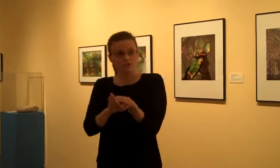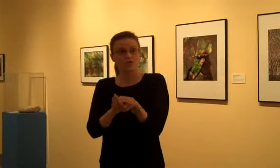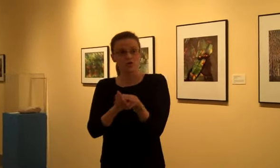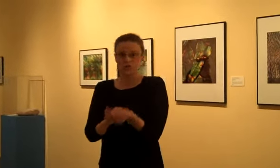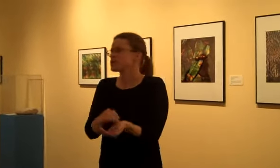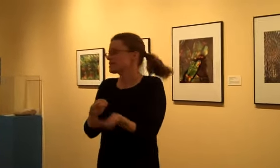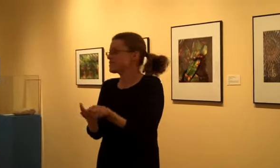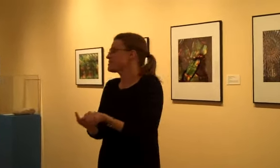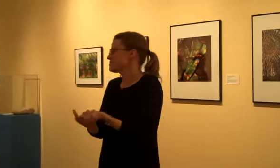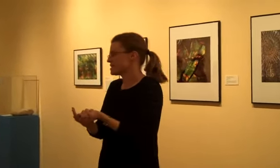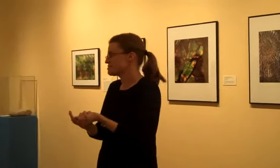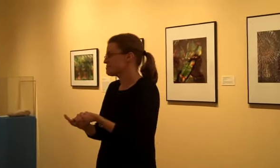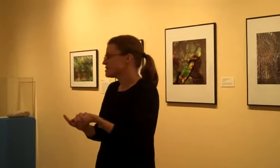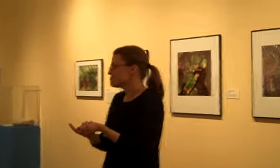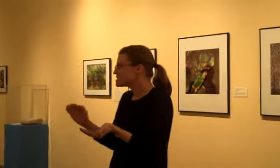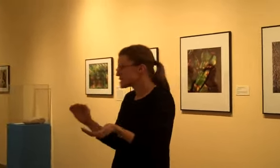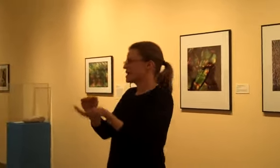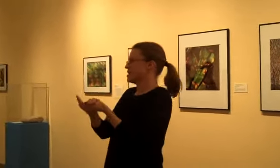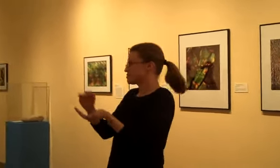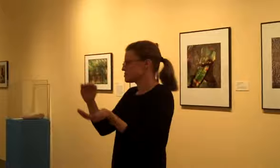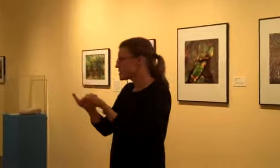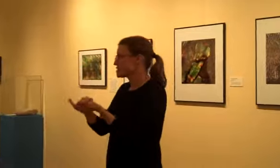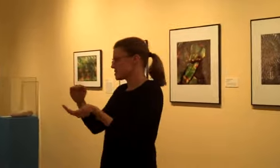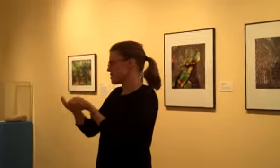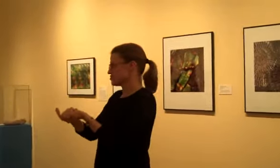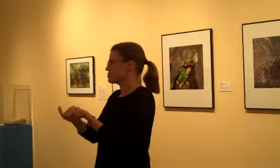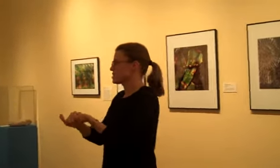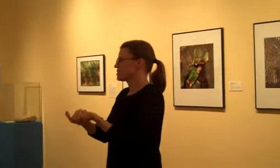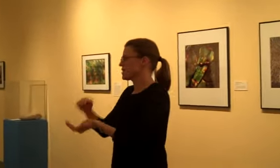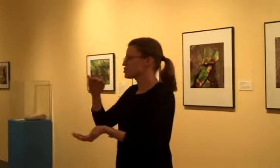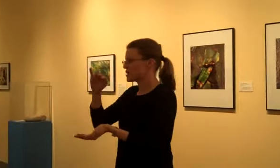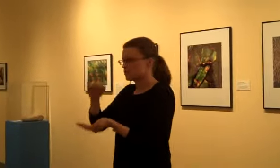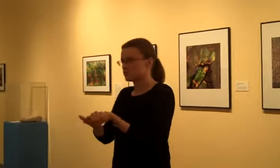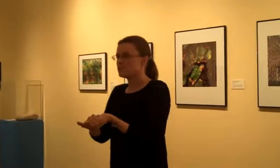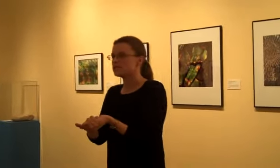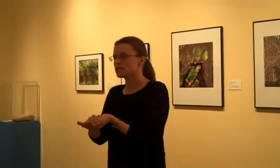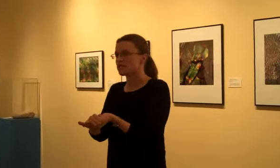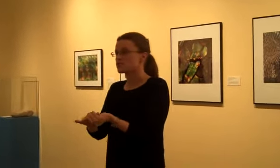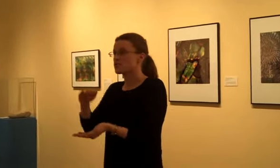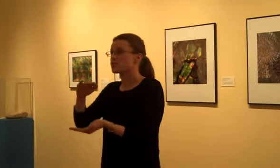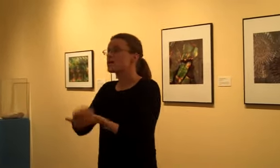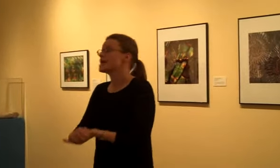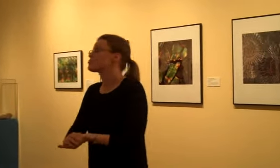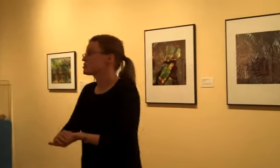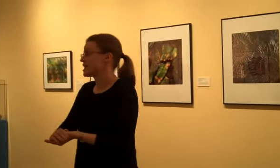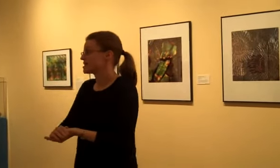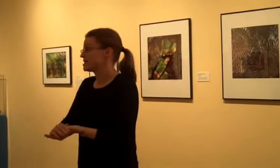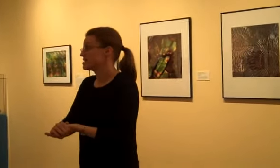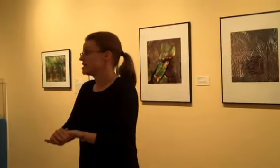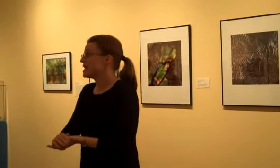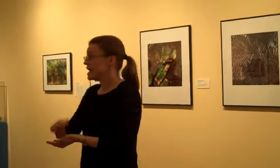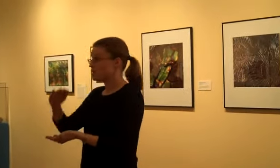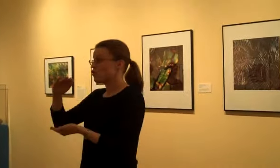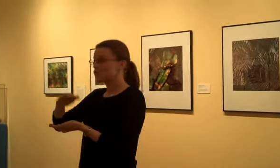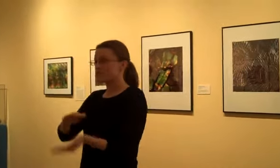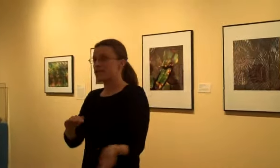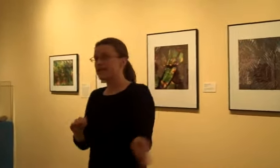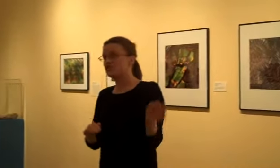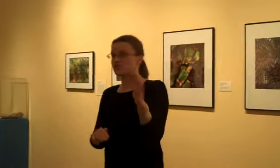covered over. Kind of think of like a mudslide or a landslide or something like that, so that it was immediately covered over and protected. And over the ages,